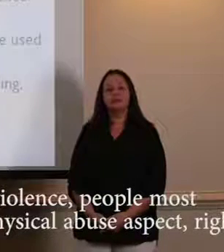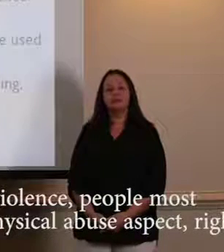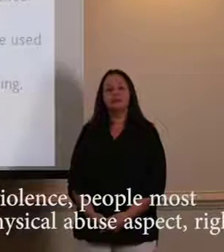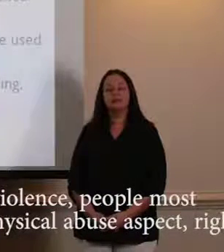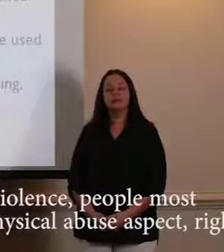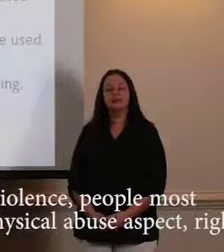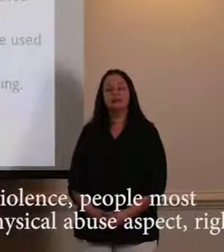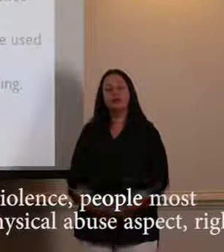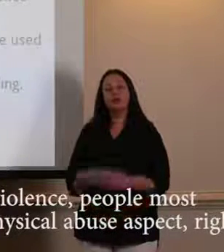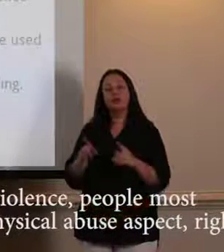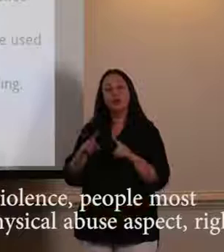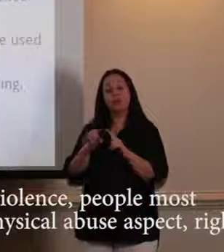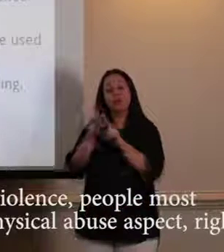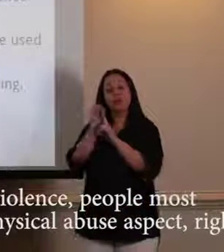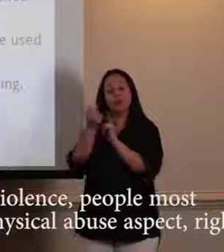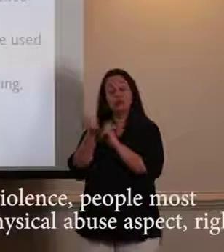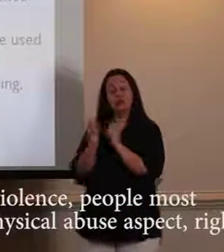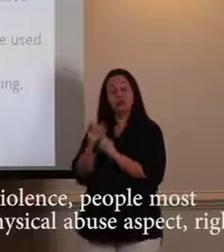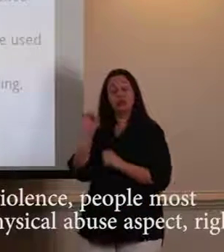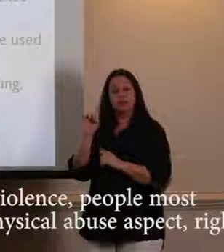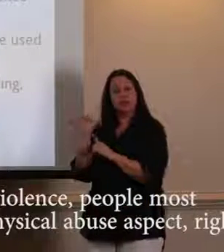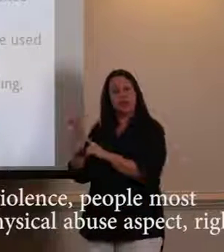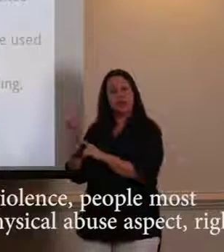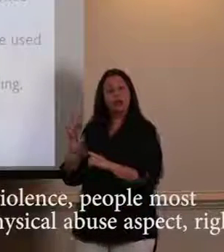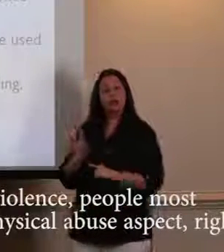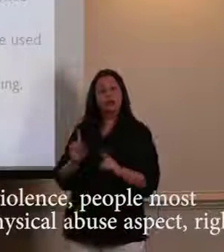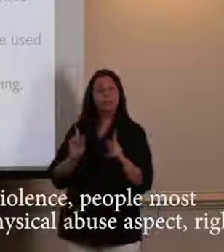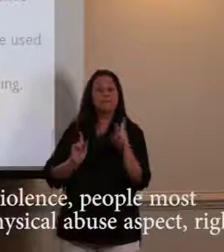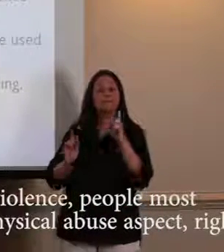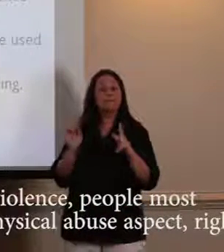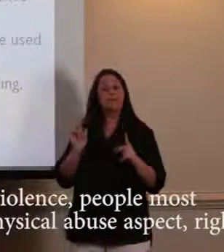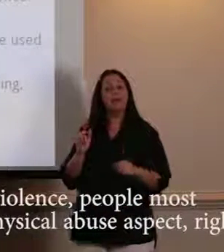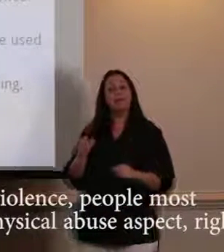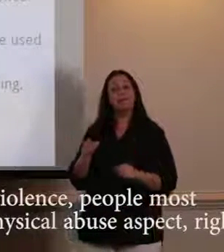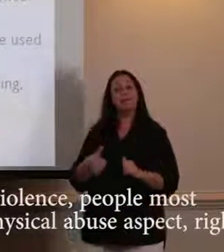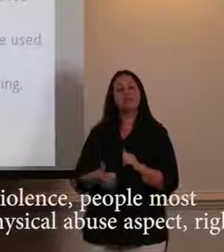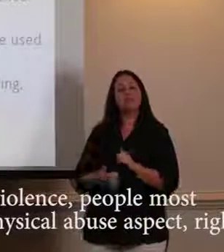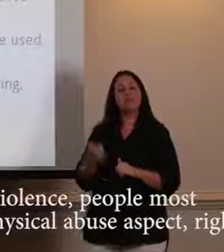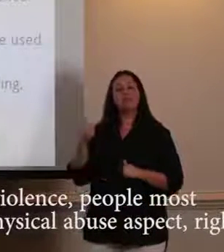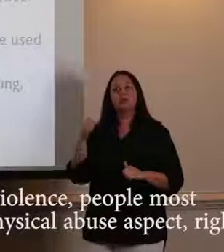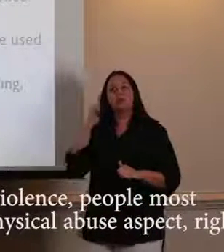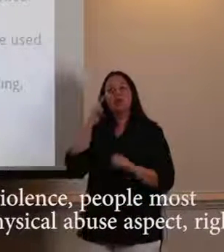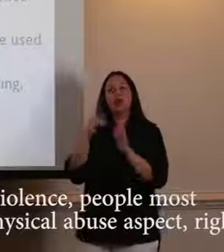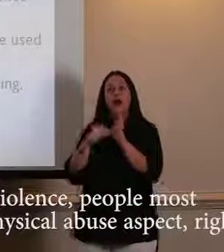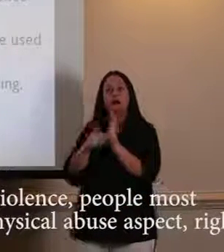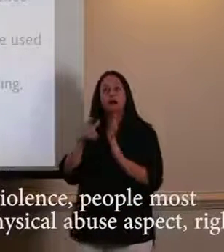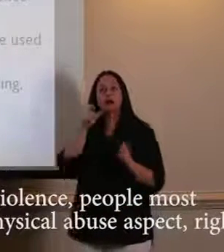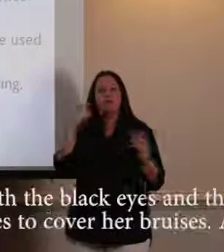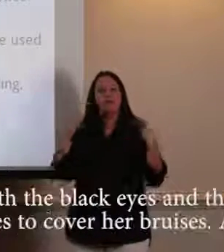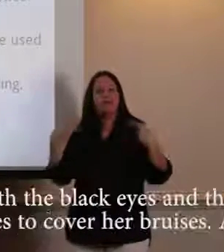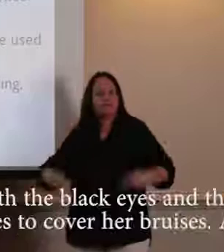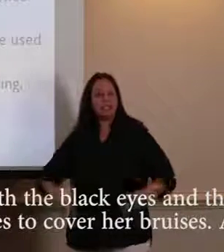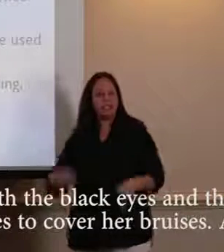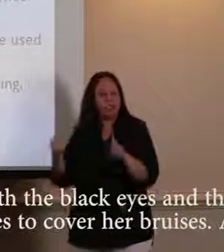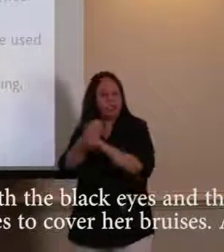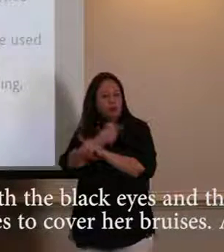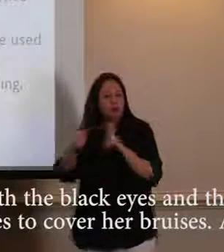With situations of domestic violence, people most commonly think about the physical abuse aspect, right? They think of that woman with the